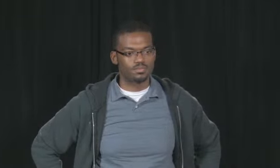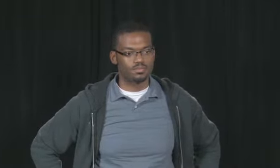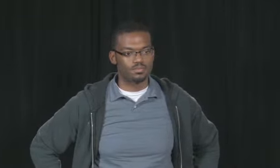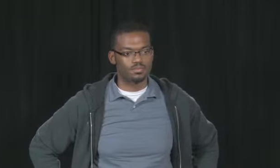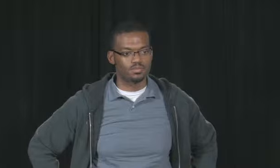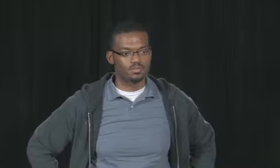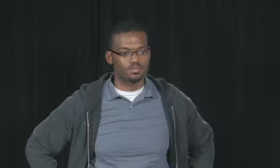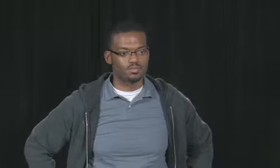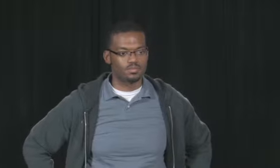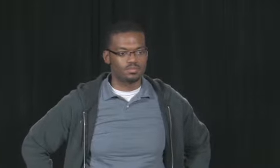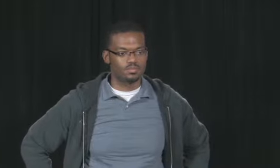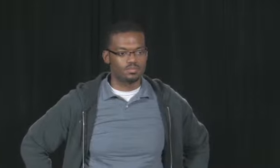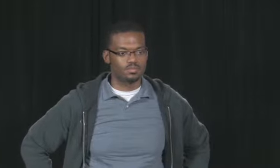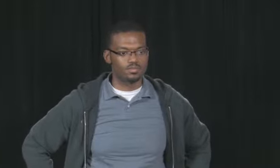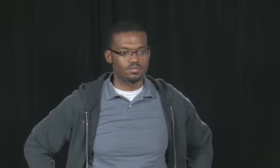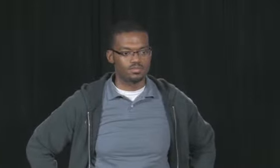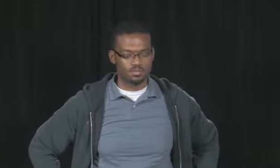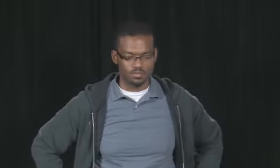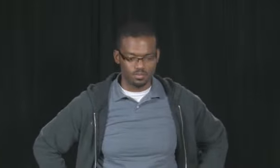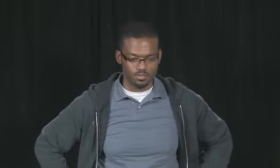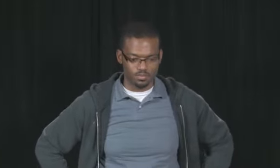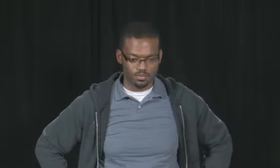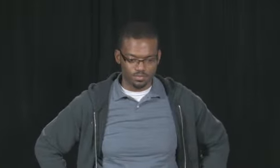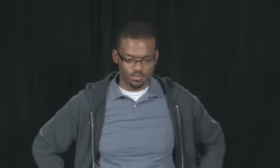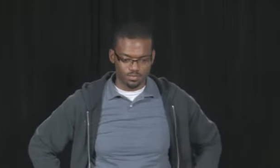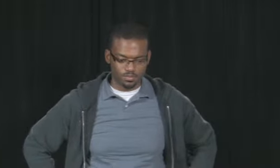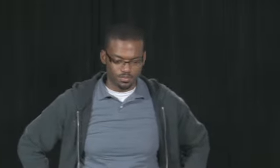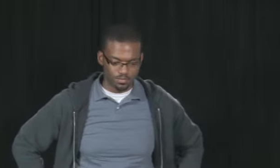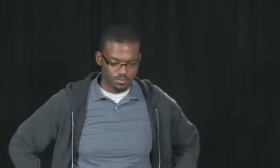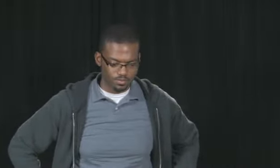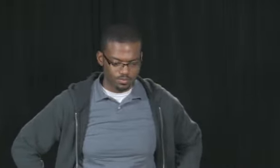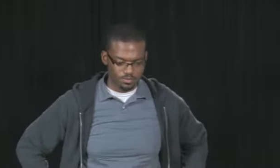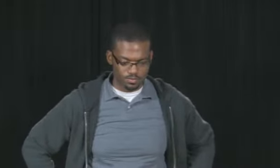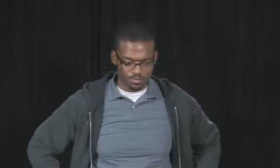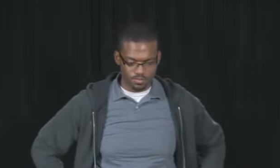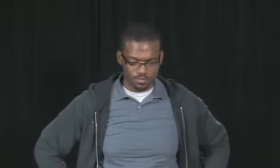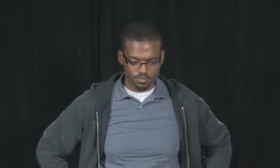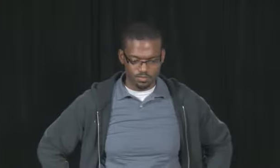So if you're constantly pointing out, stressing the pronouns,